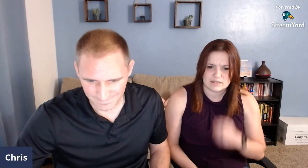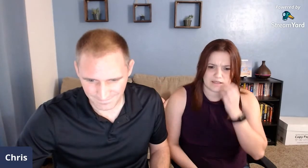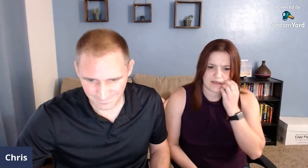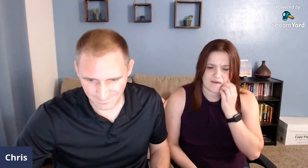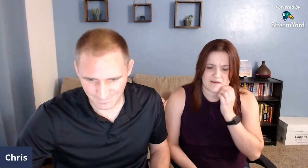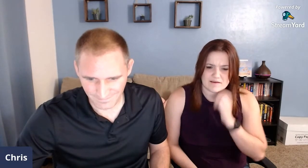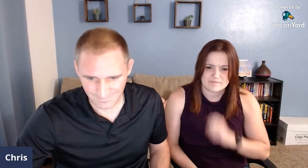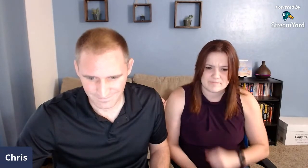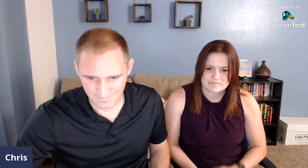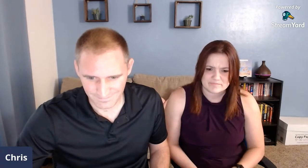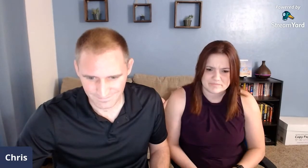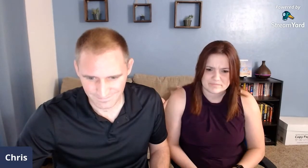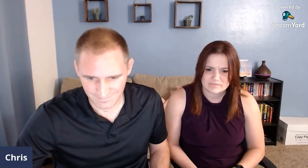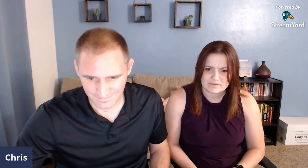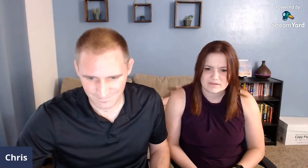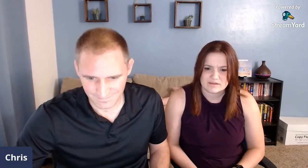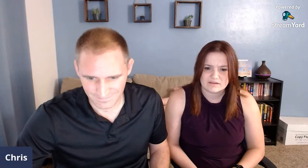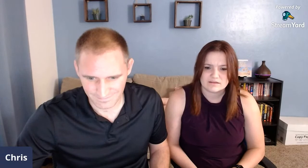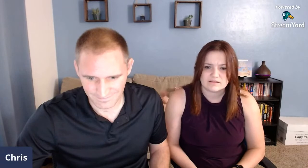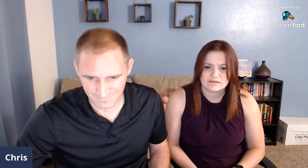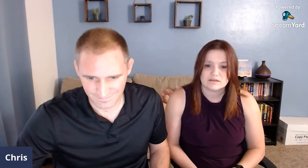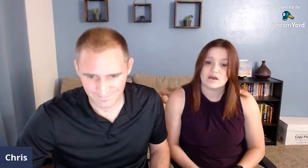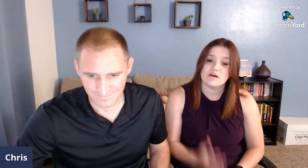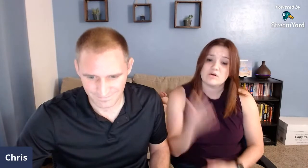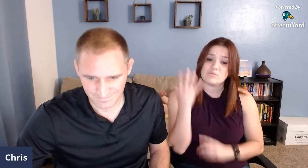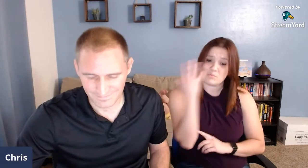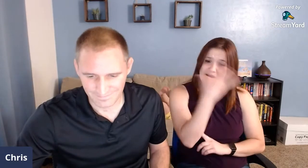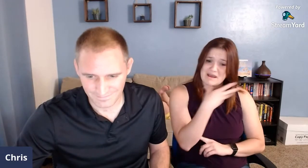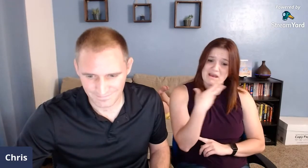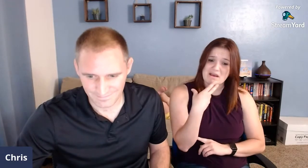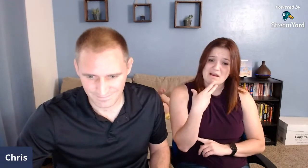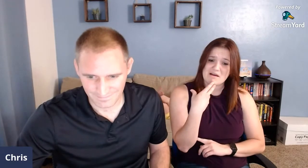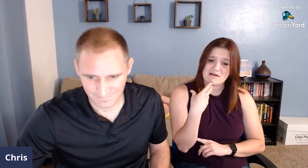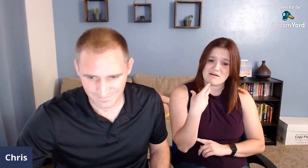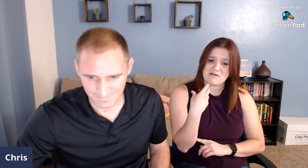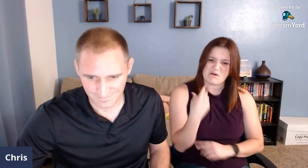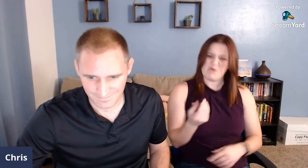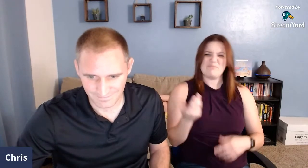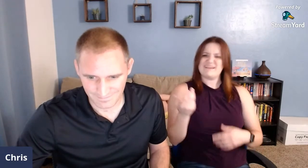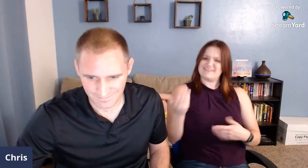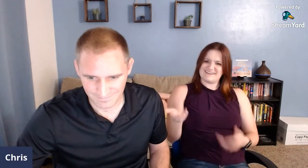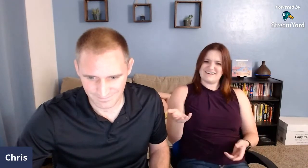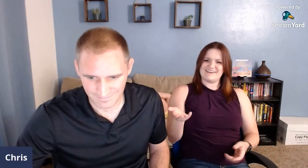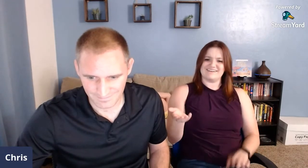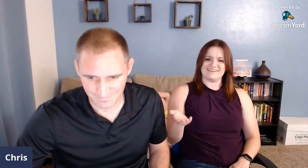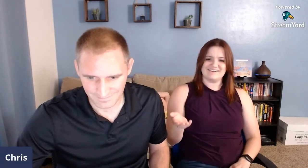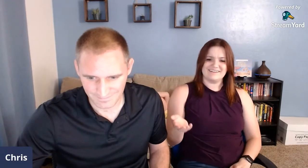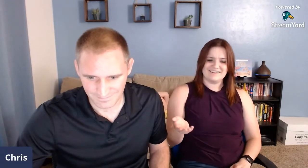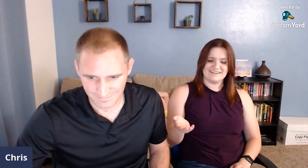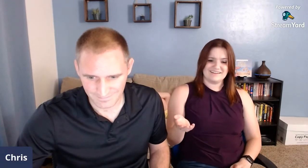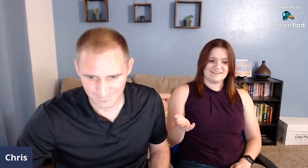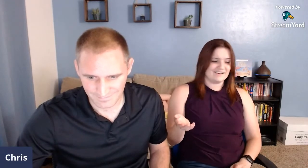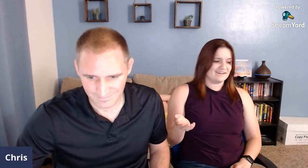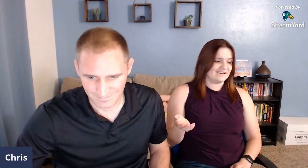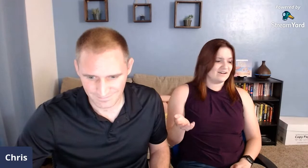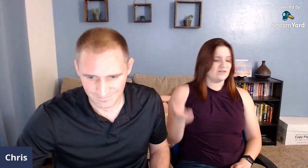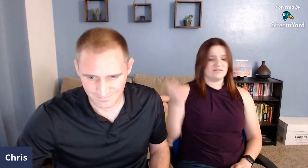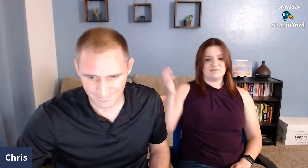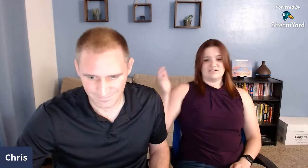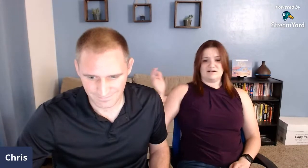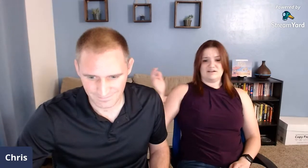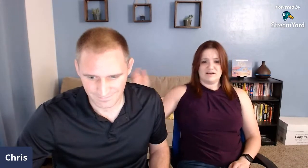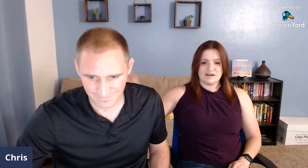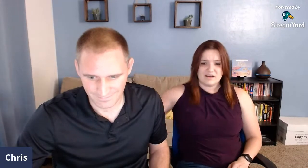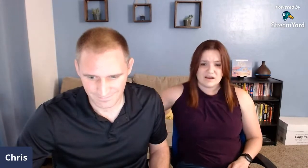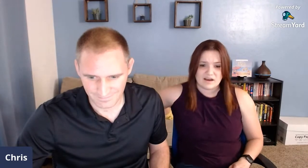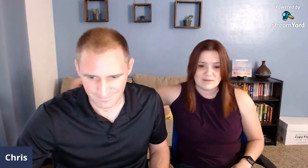this sticker. Maybe not even. Beauty. Oh, wow. Oh, yeah, she has some really great, and